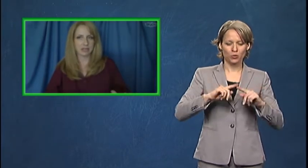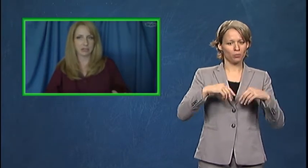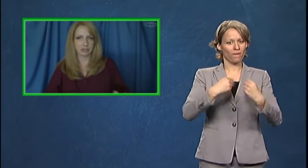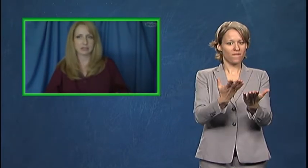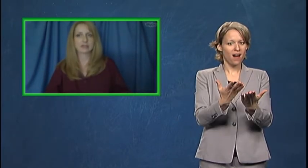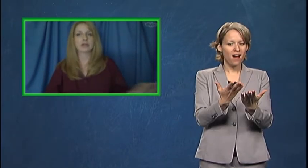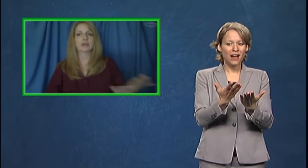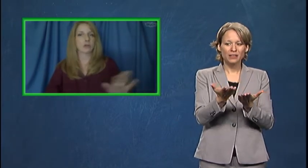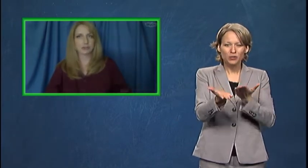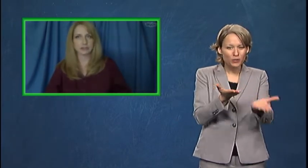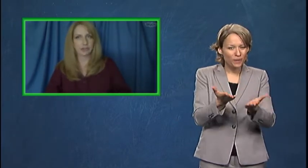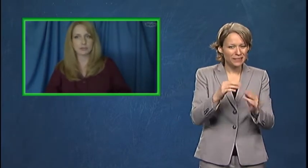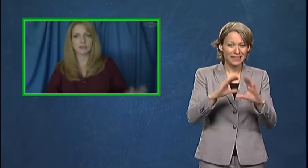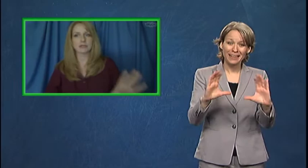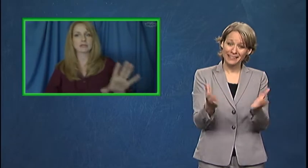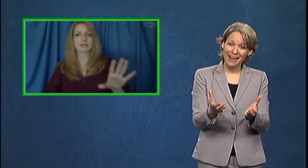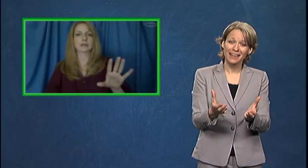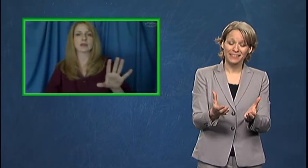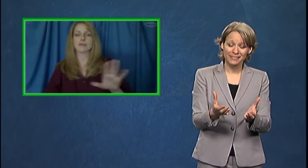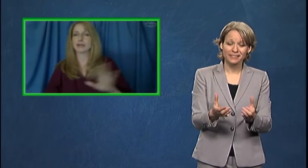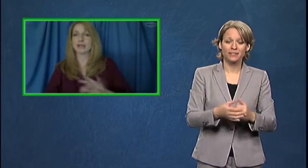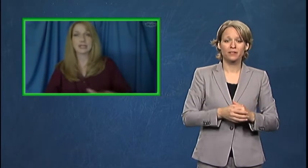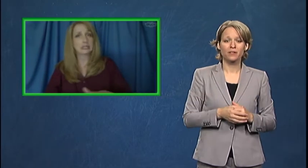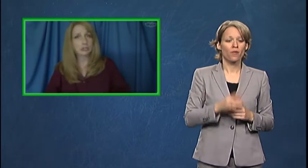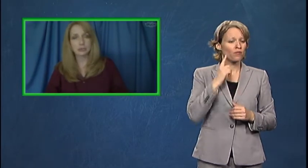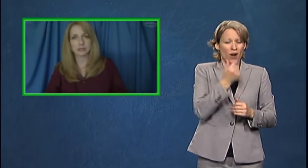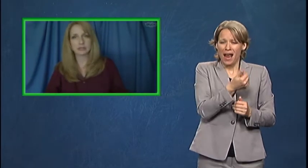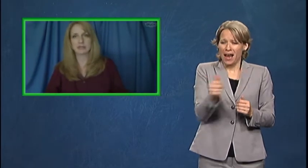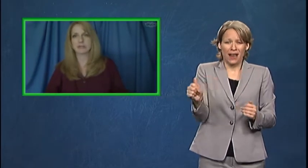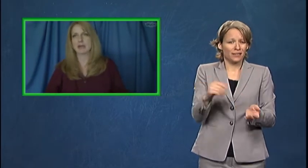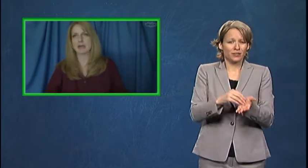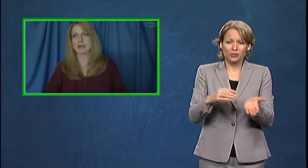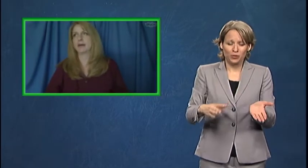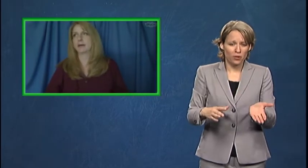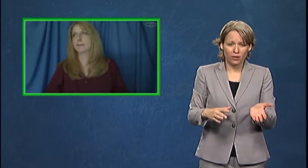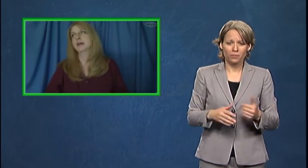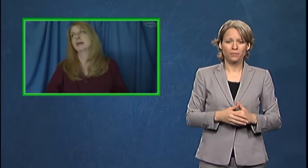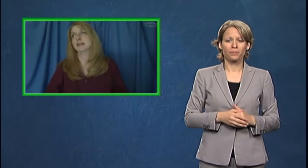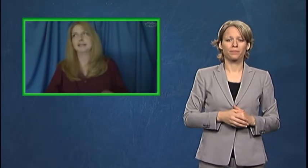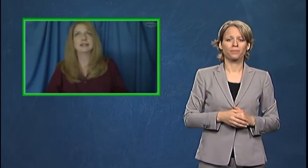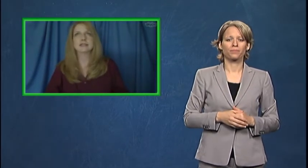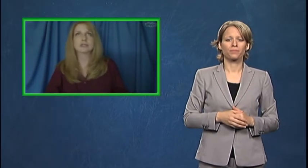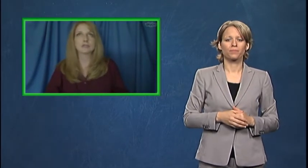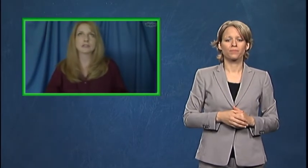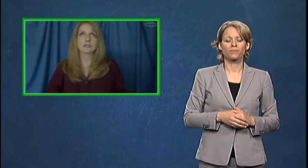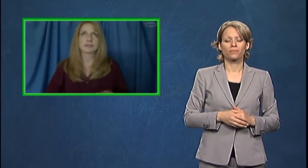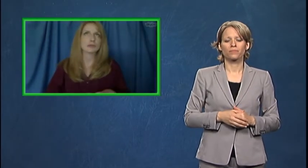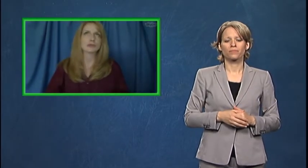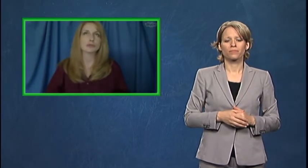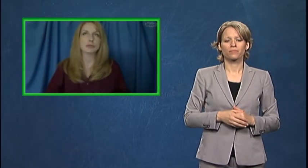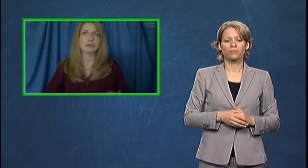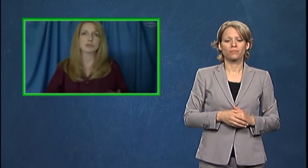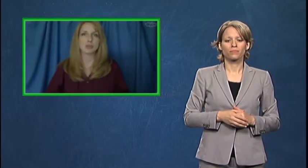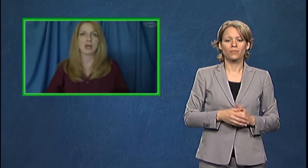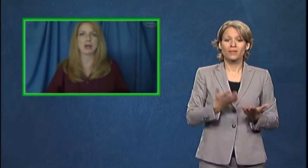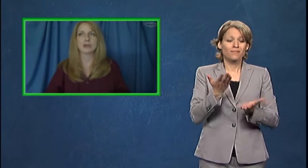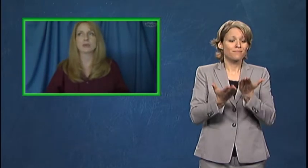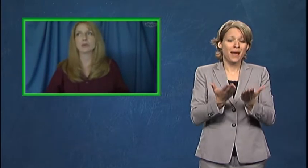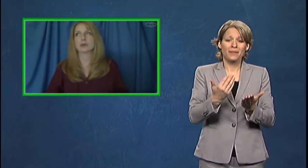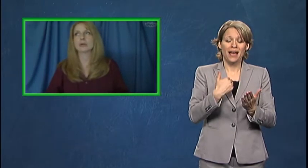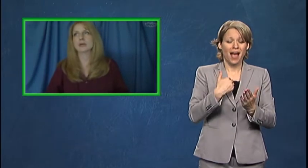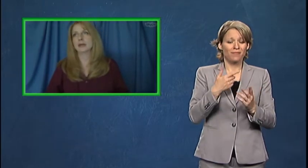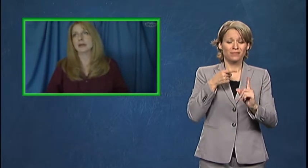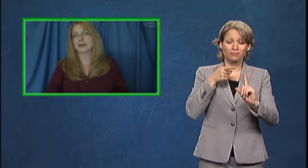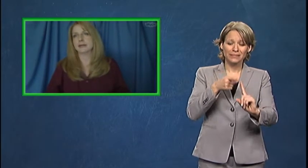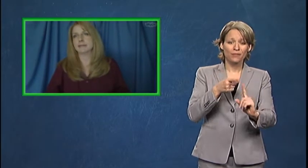accommodations or adjustments for any student, maybe intensive services for a student who's blind,